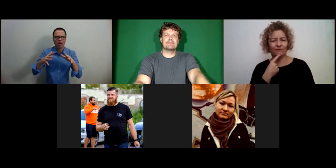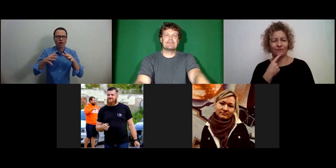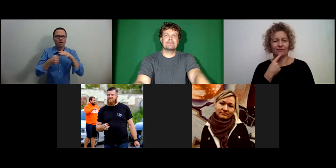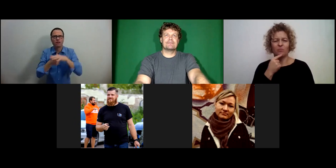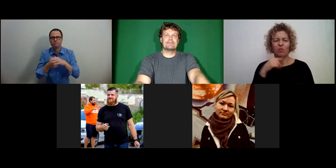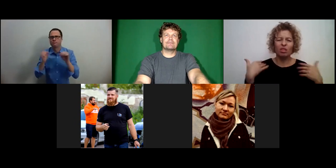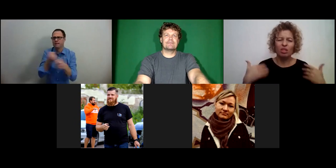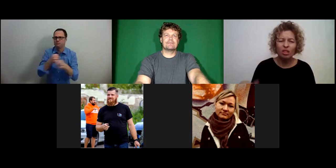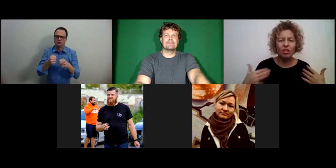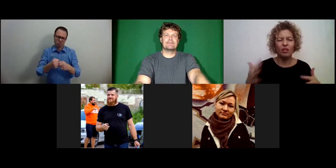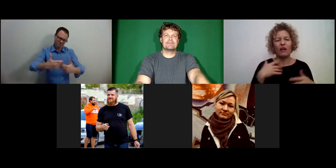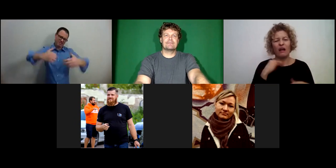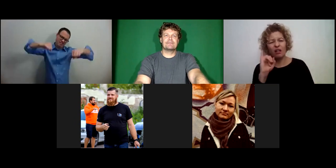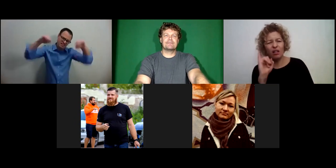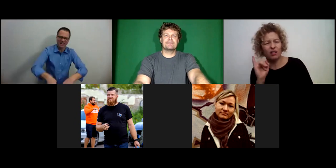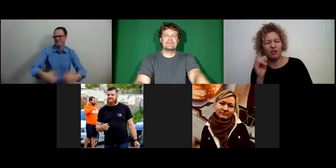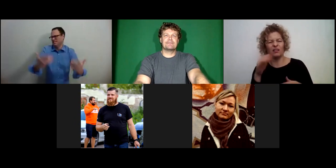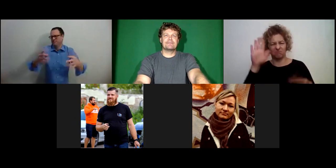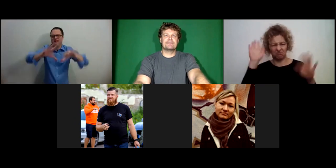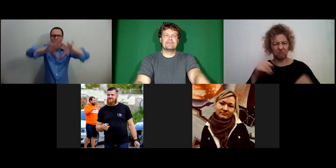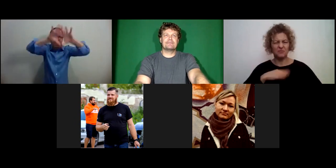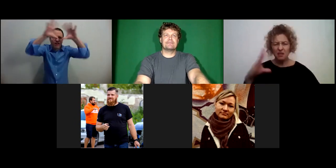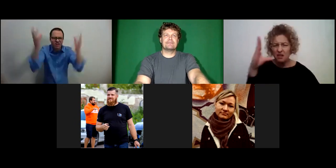the world. And as you know,